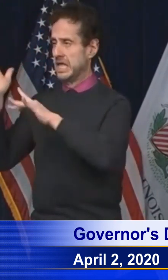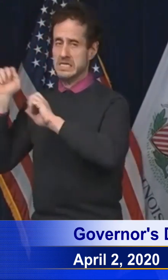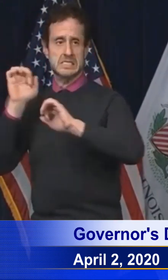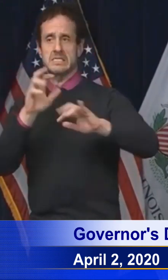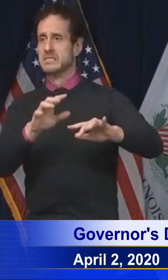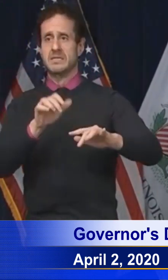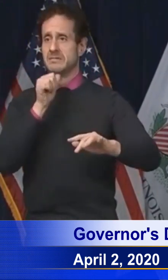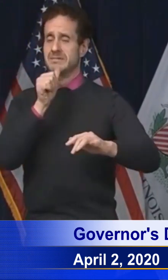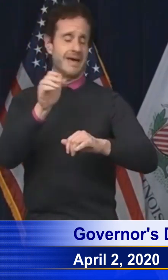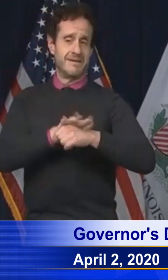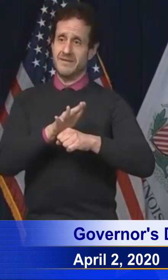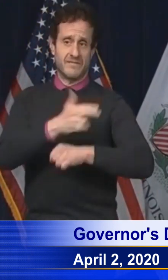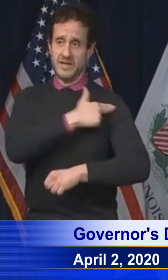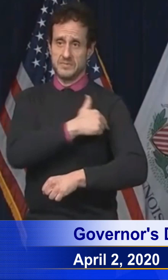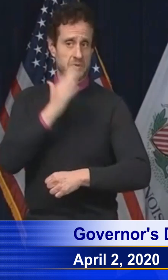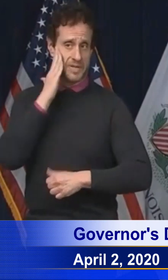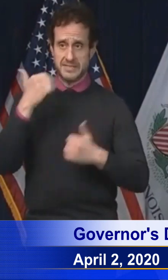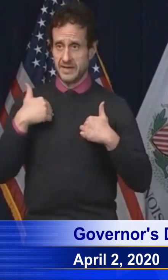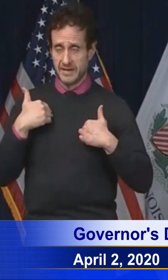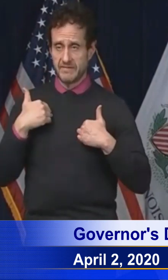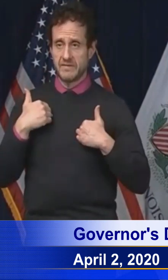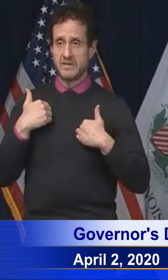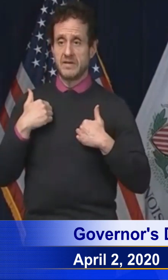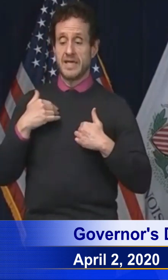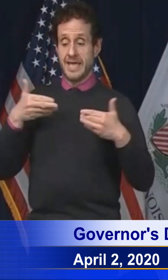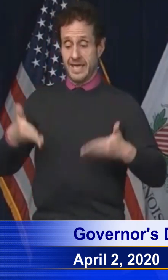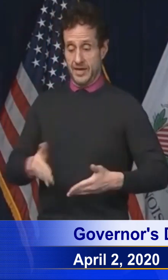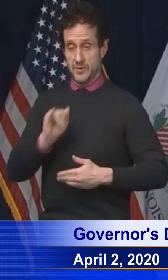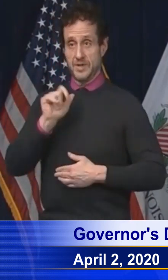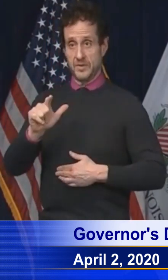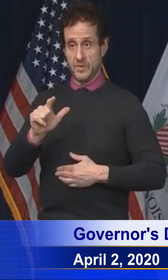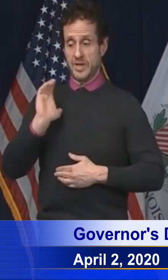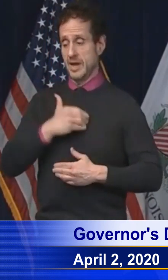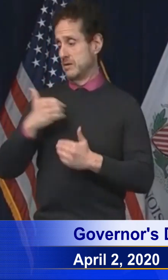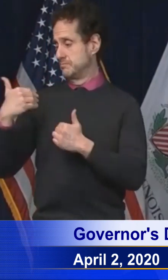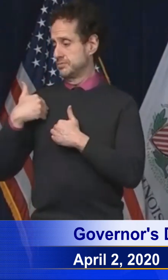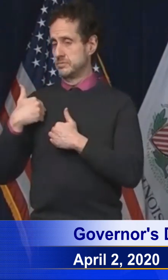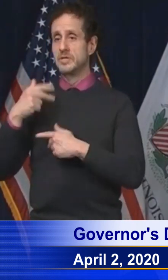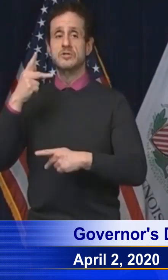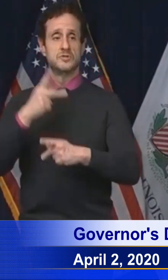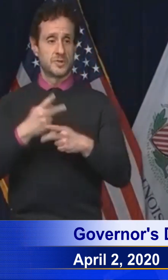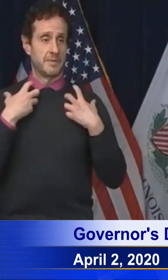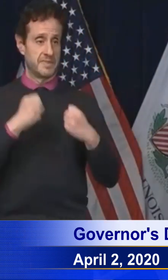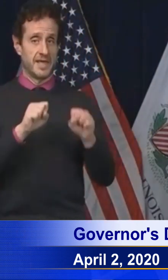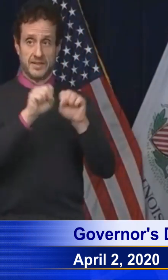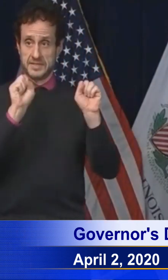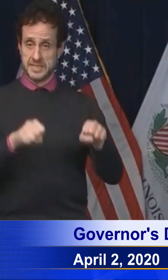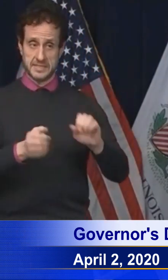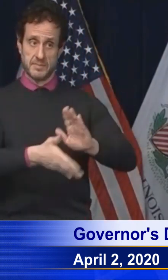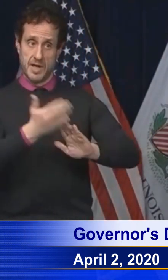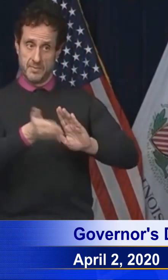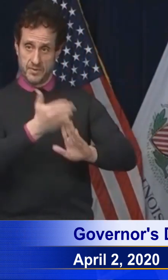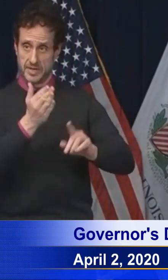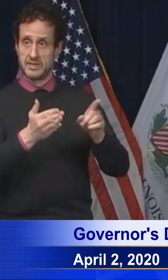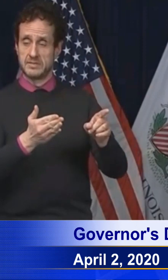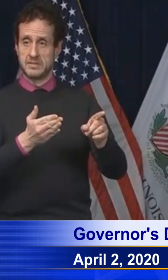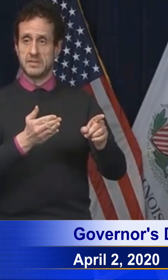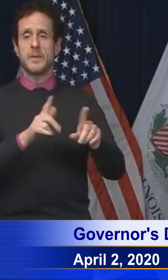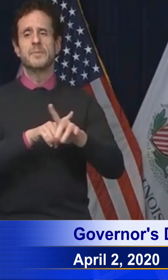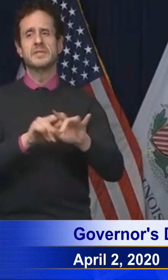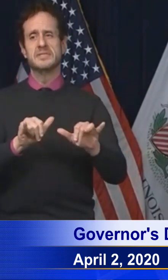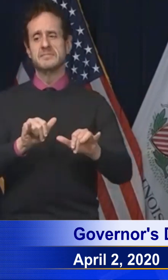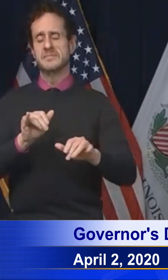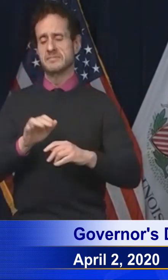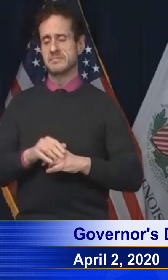all of us in Illinois, our job is both to keep our health systems operating within capacity and to keep our